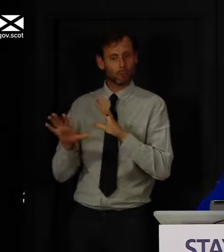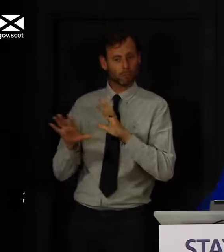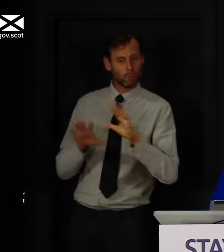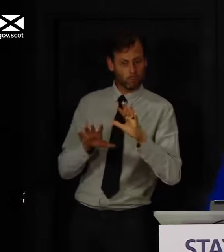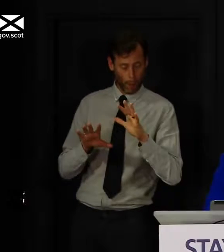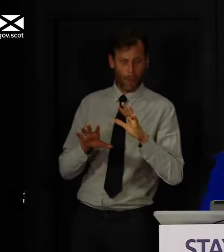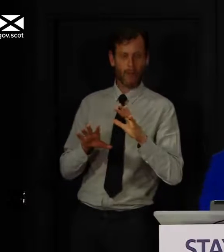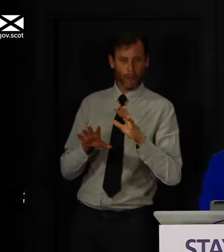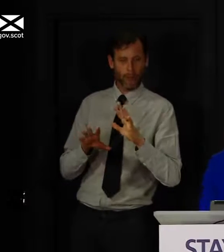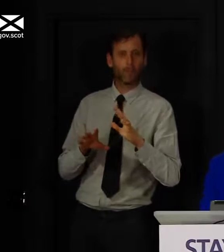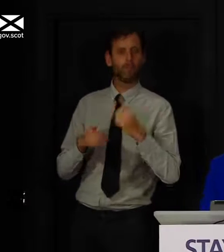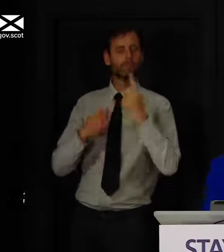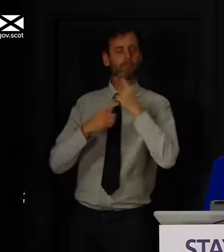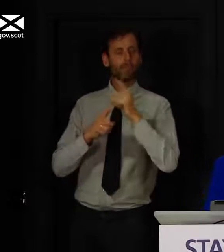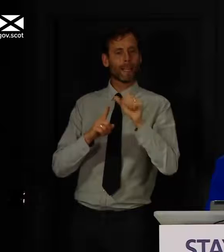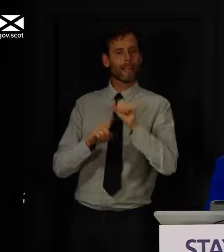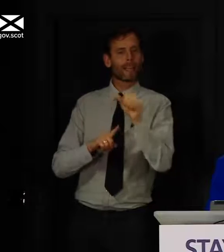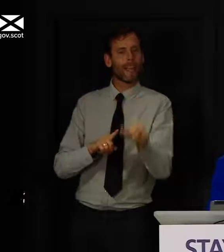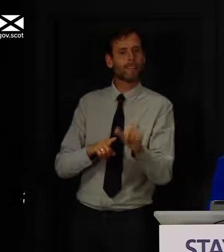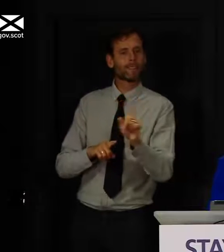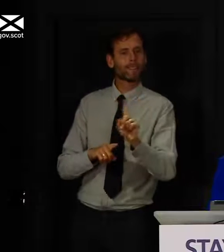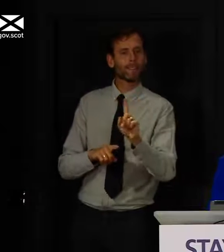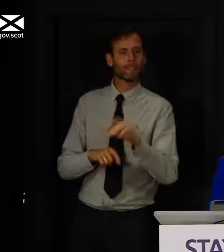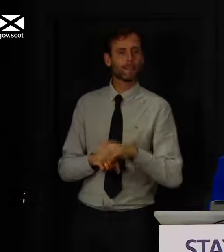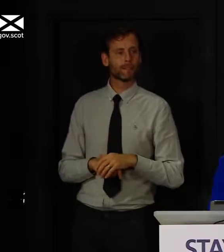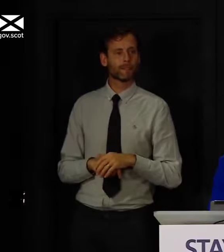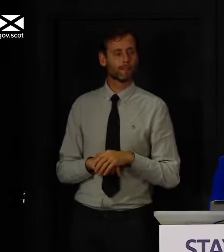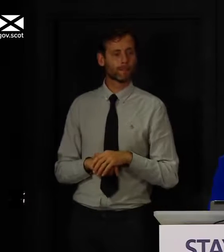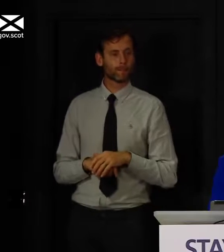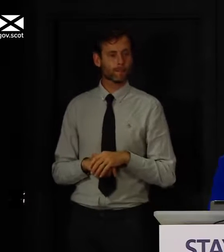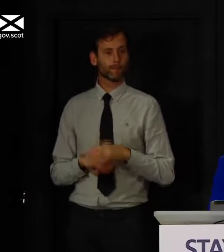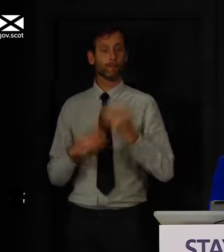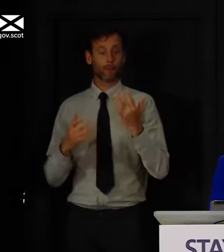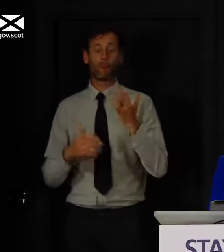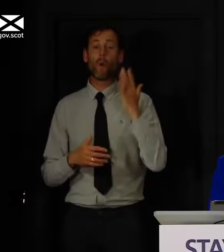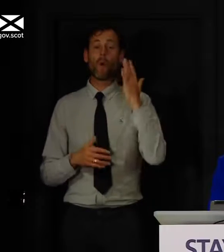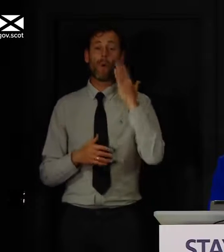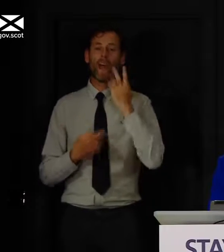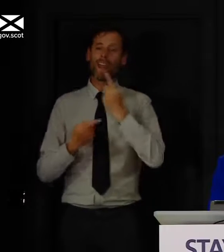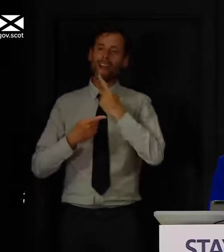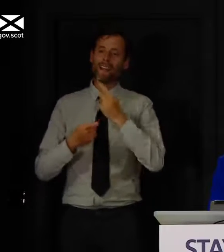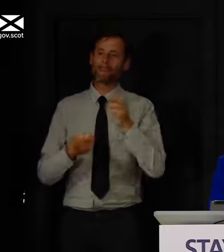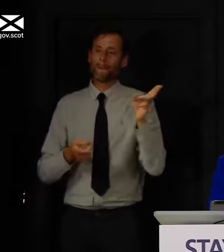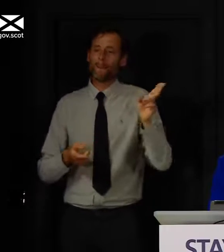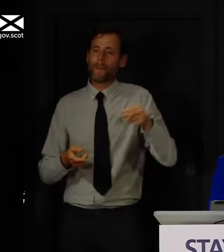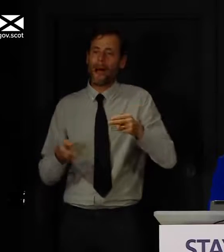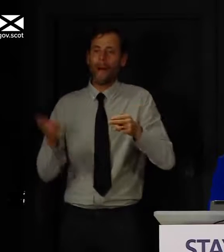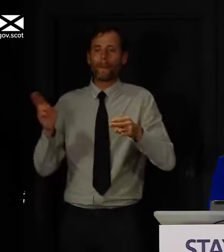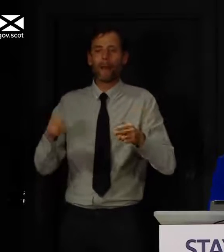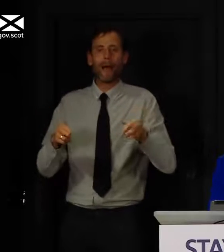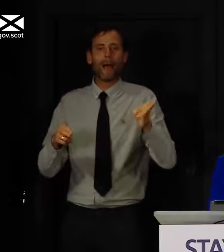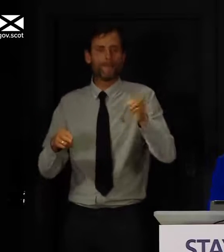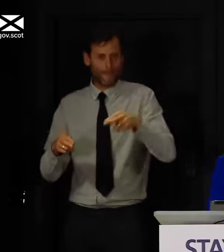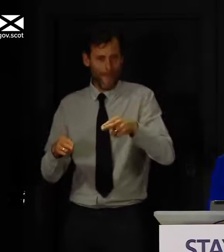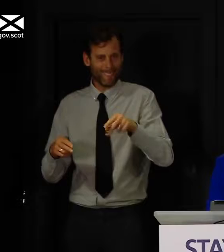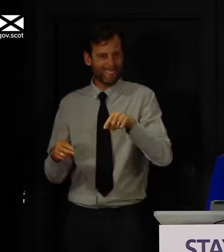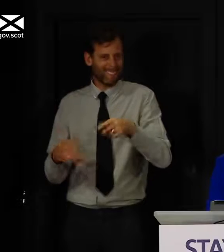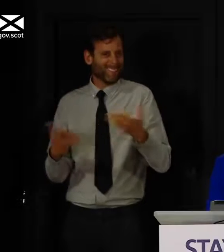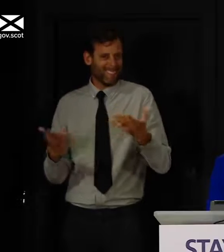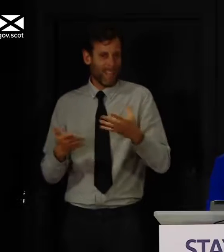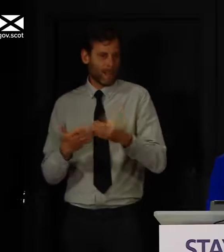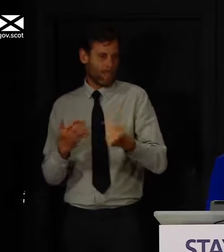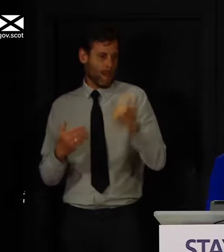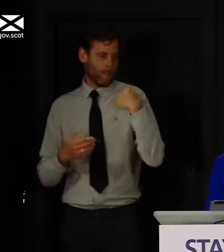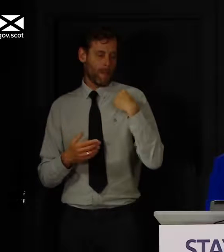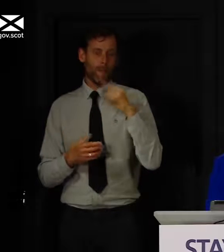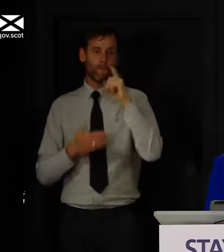transmission of the virus. So that, similarly, as you ease measures under lockdown, as we have done for